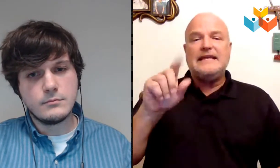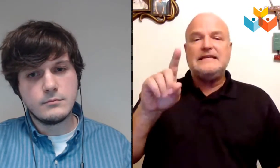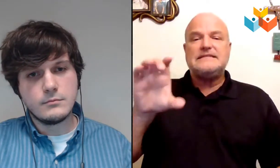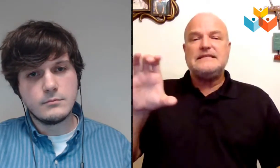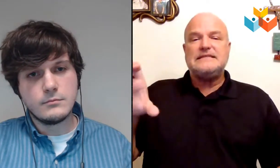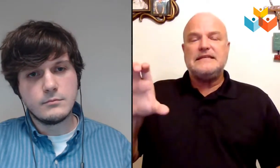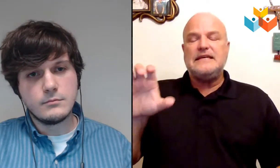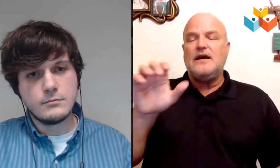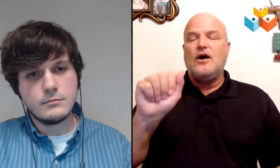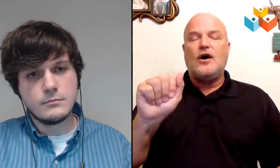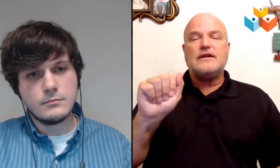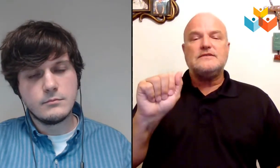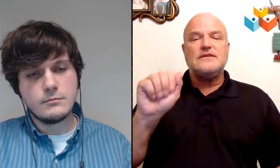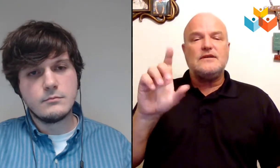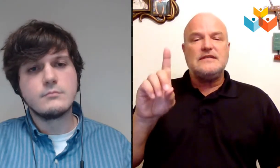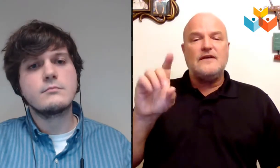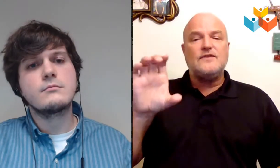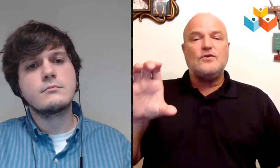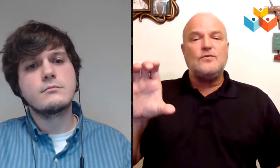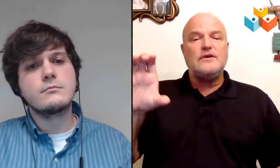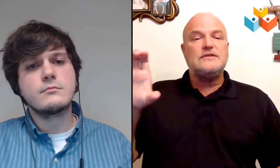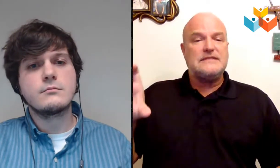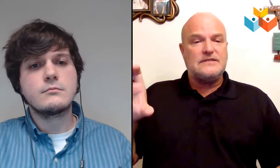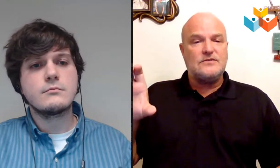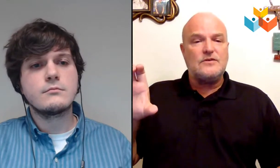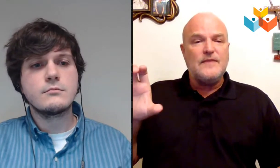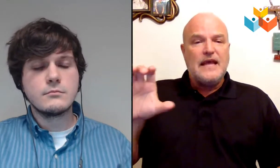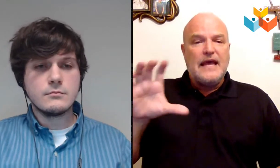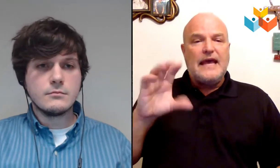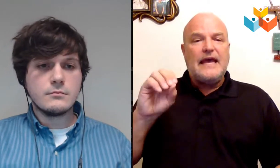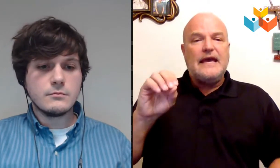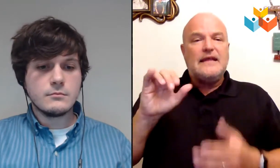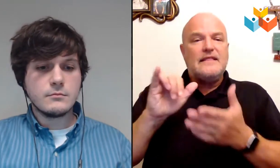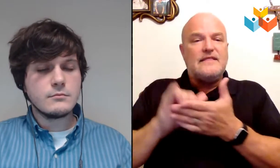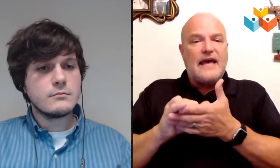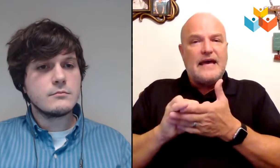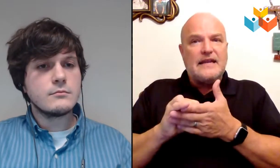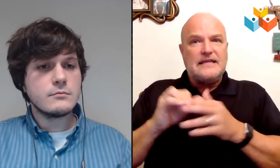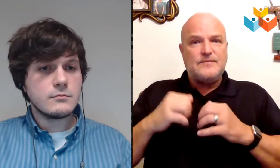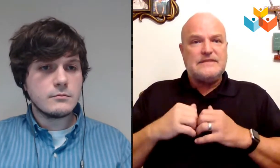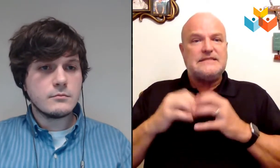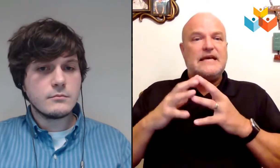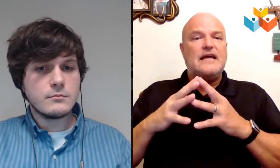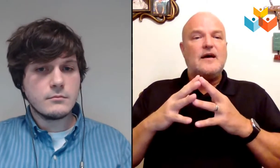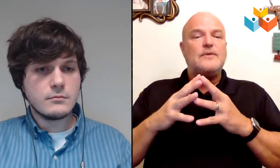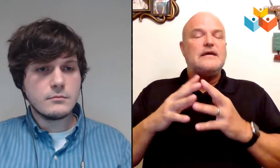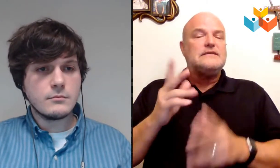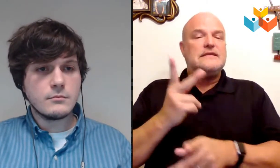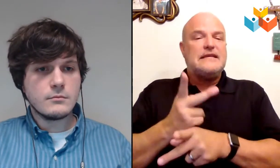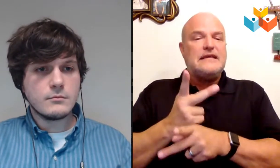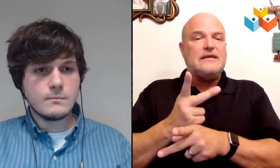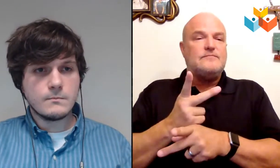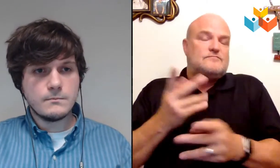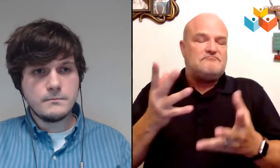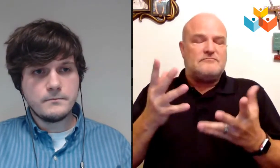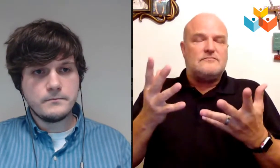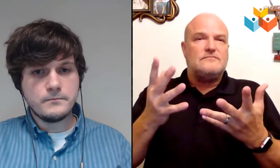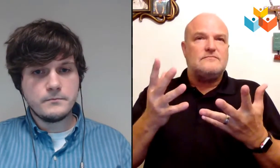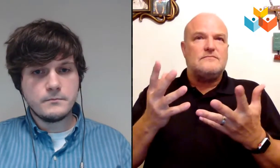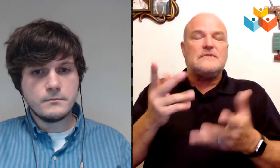called ADCC, Arkansas Deaf Career Center, and that has been set up to